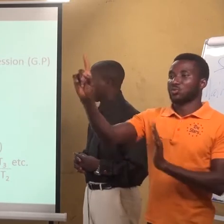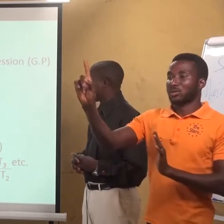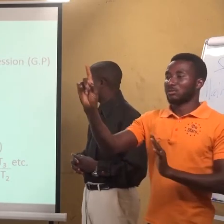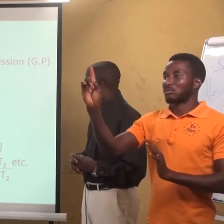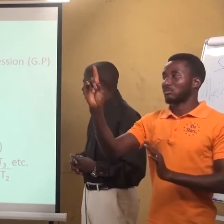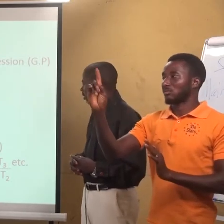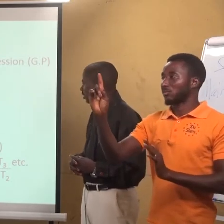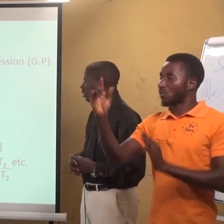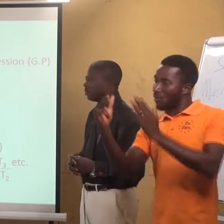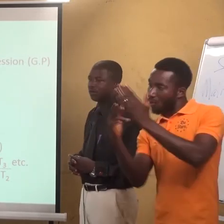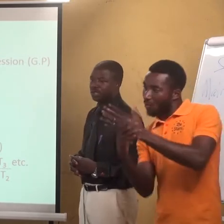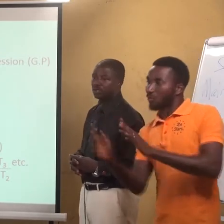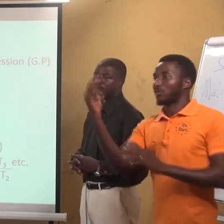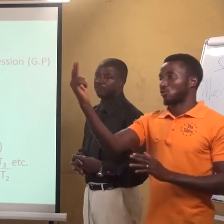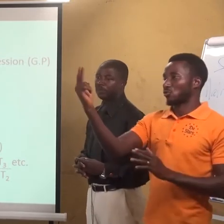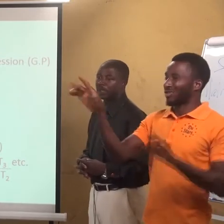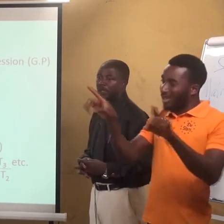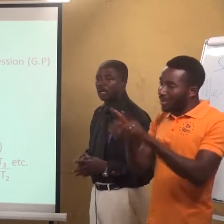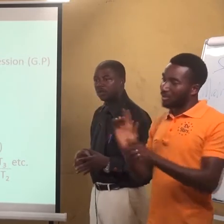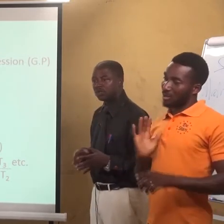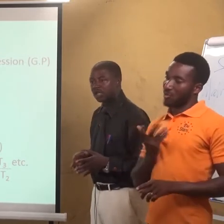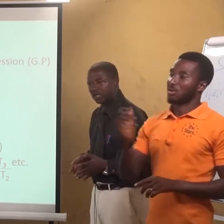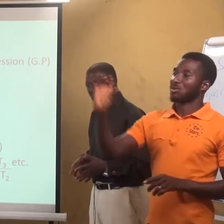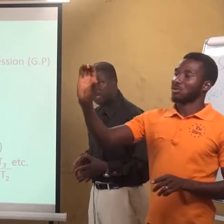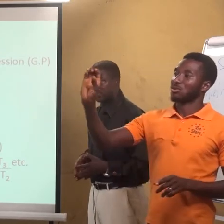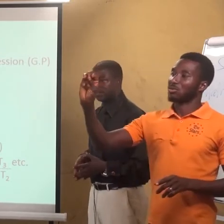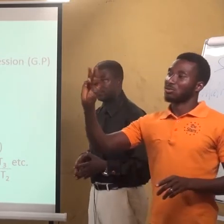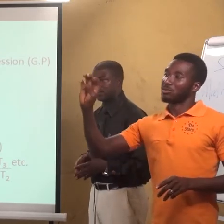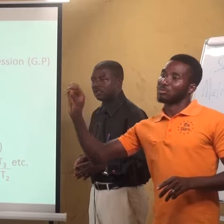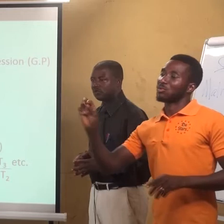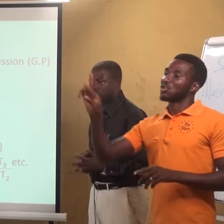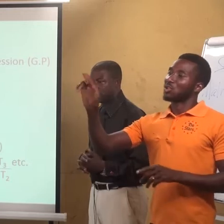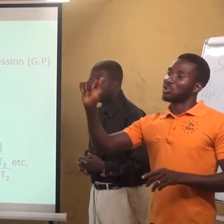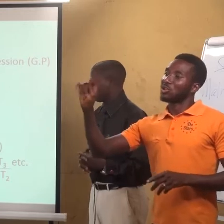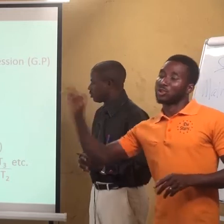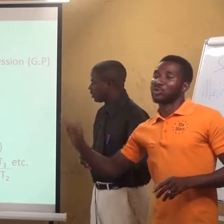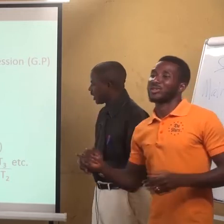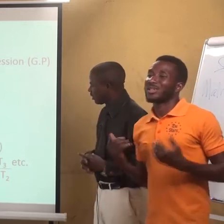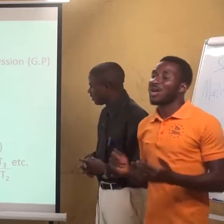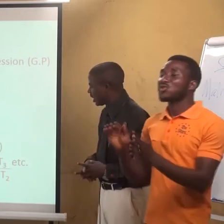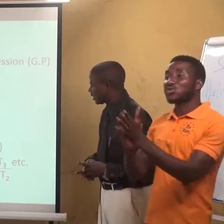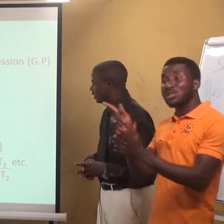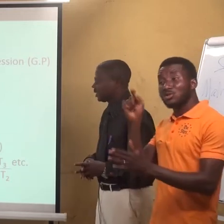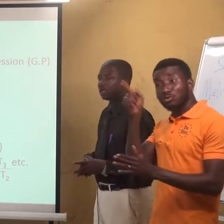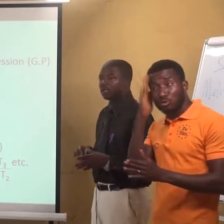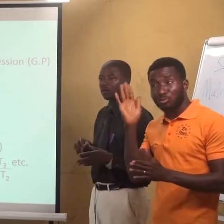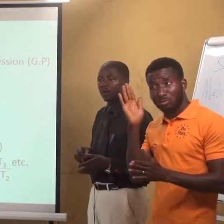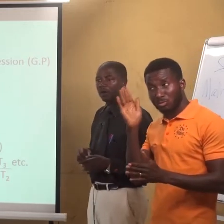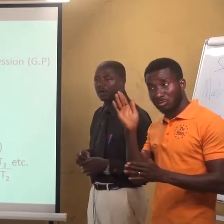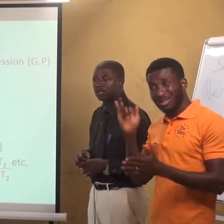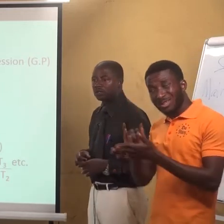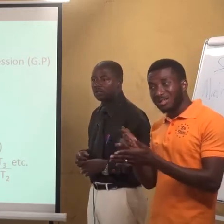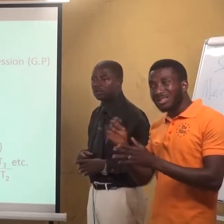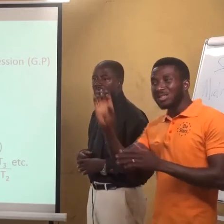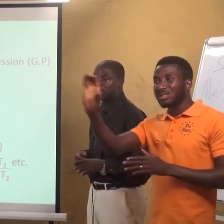-1/2 as our common ratio. And we should take note that, student, you should take note that the